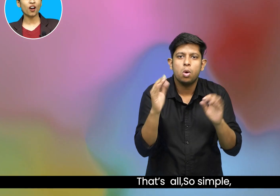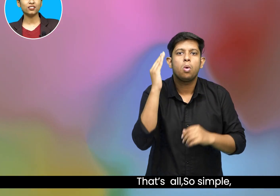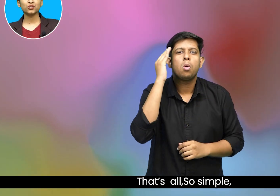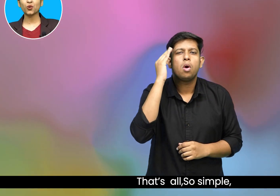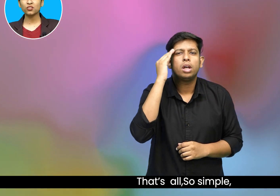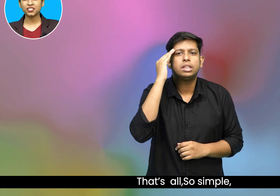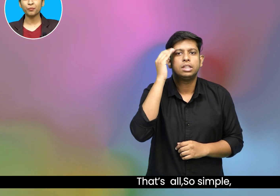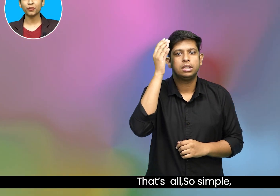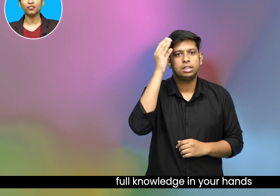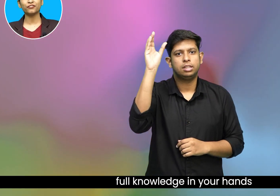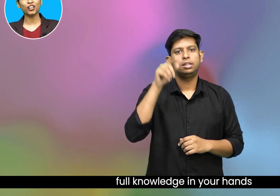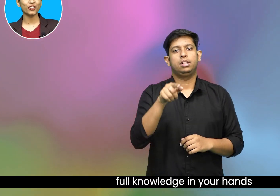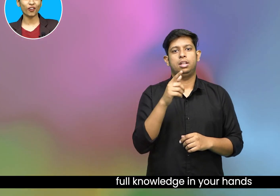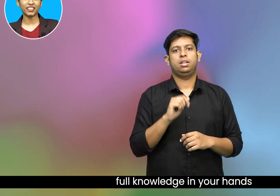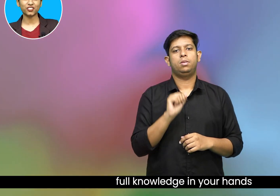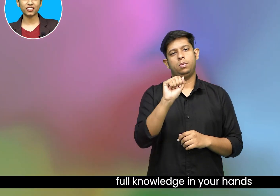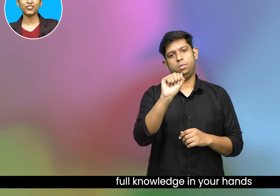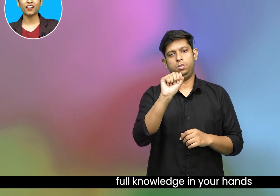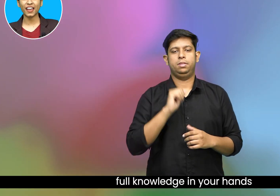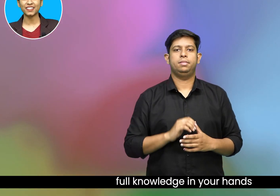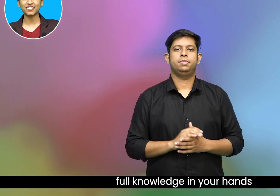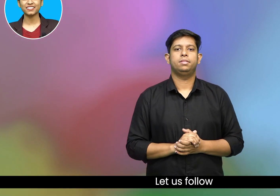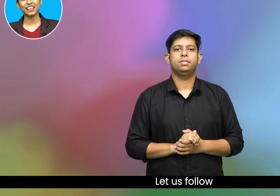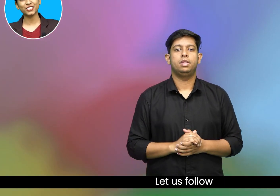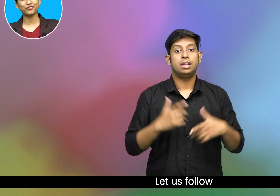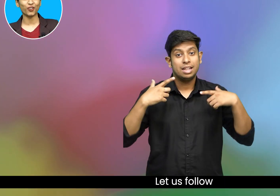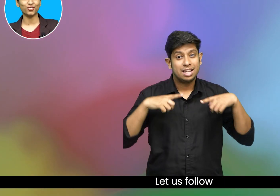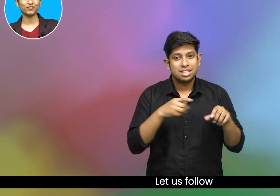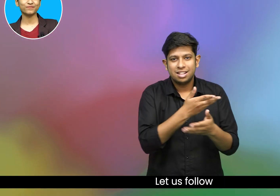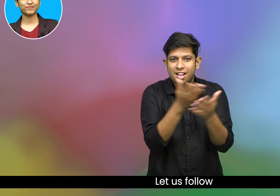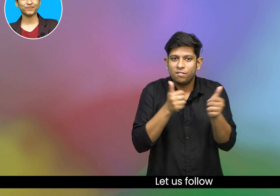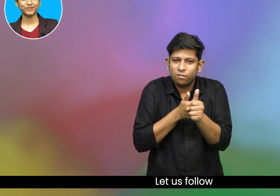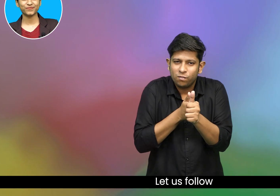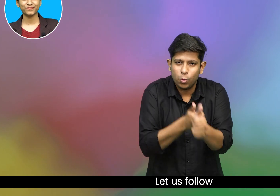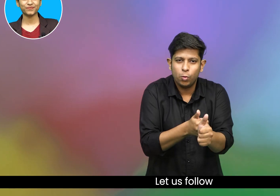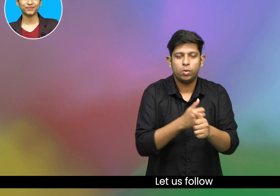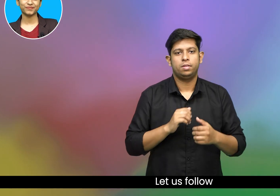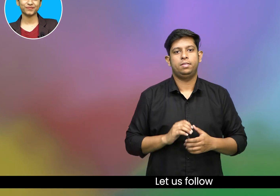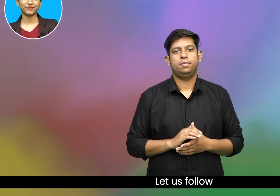That's all. So simple, full knowledge in your hands. Let us follow.